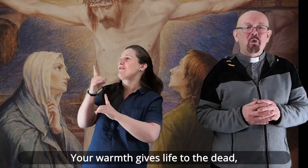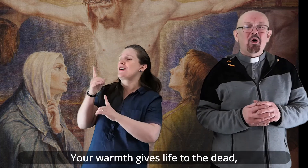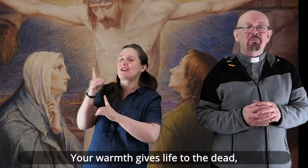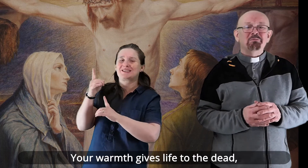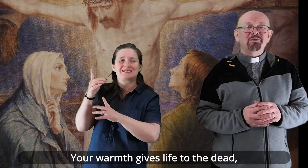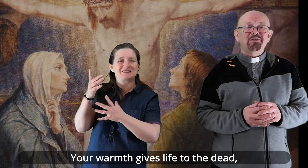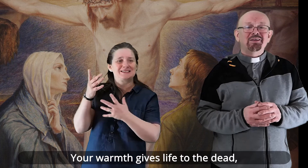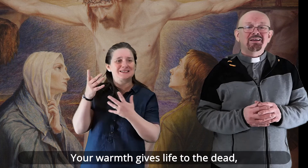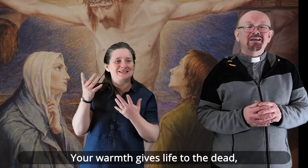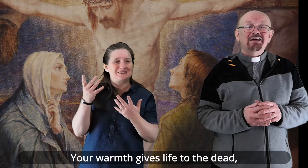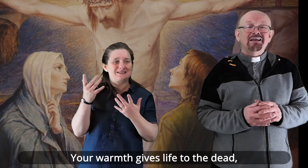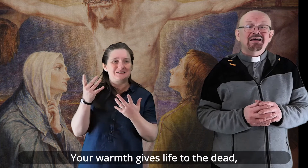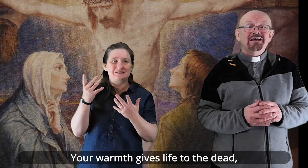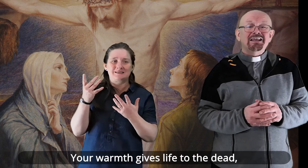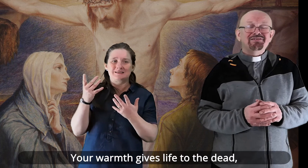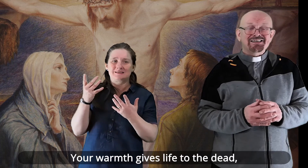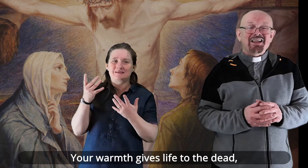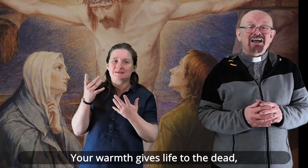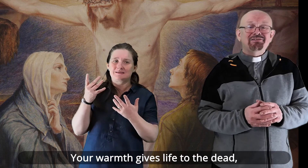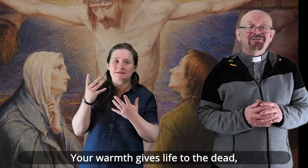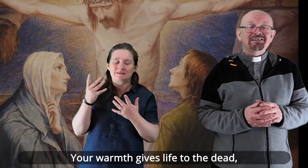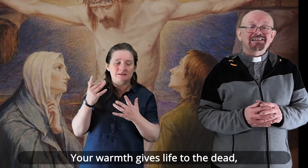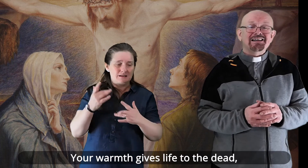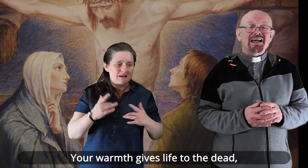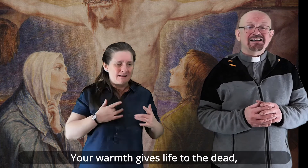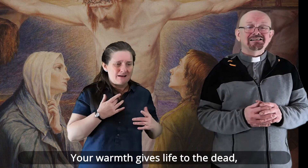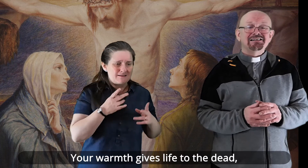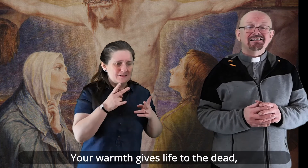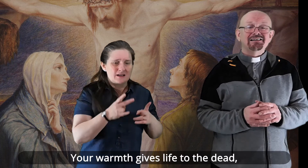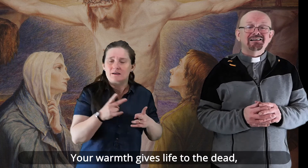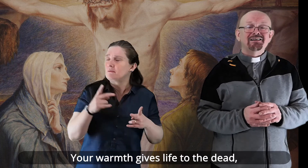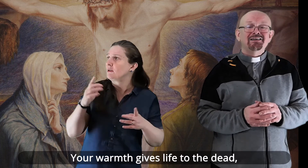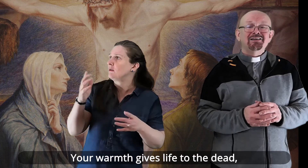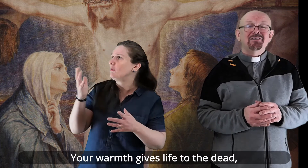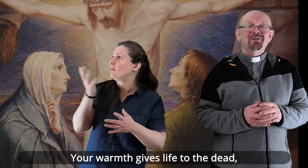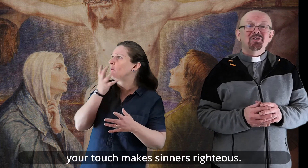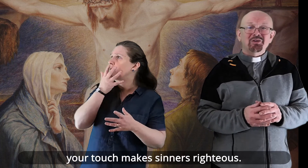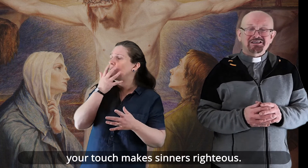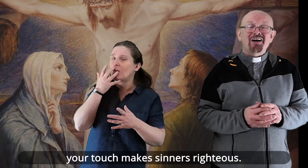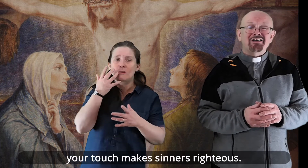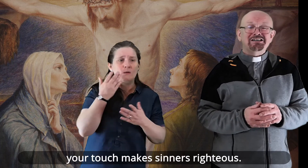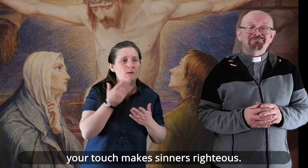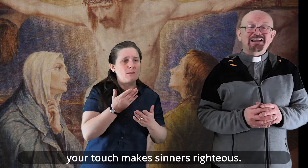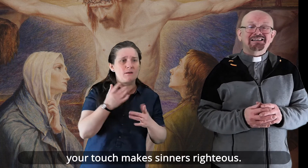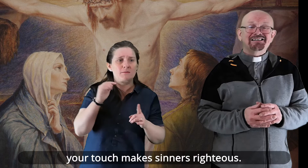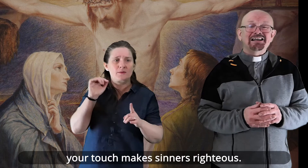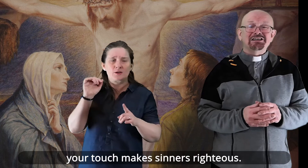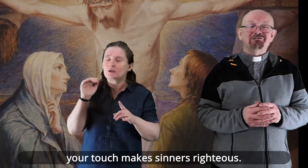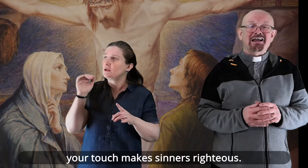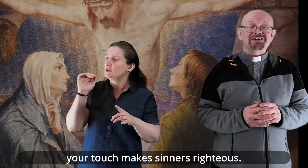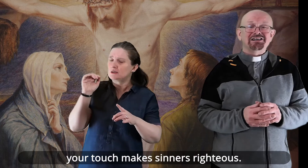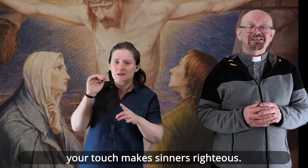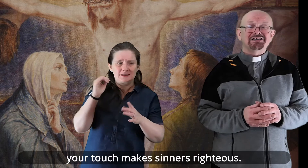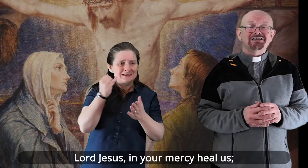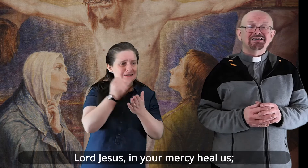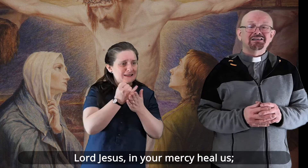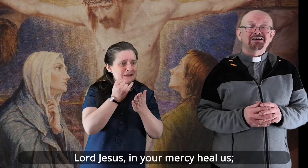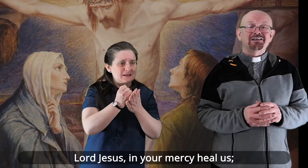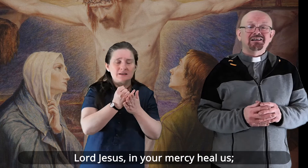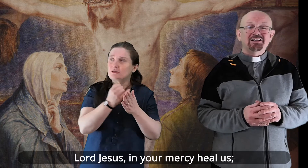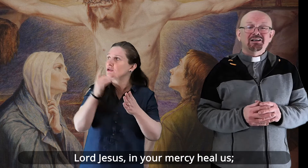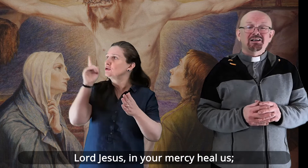Your warmth gives life to the dead. Your touch makes sinners righteous.